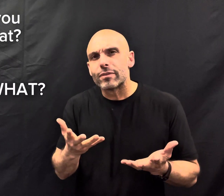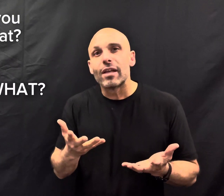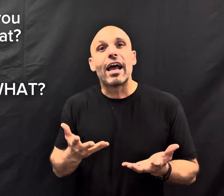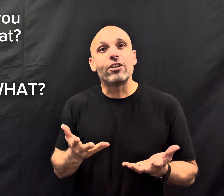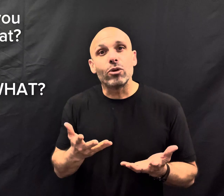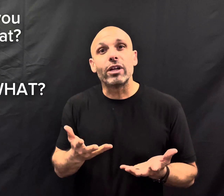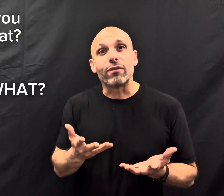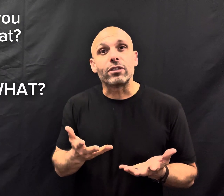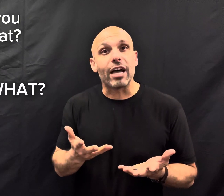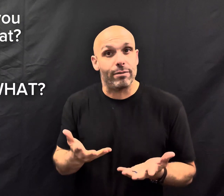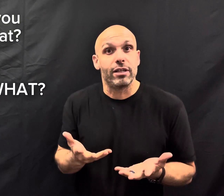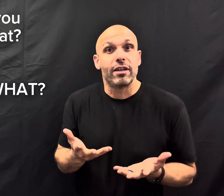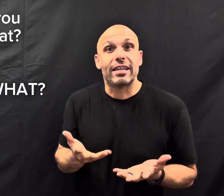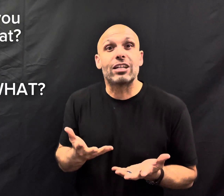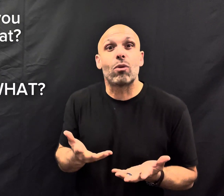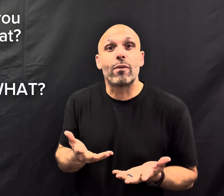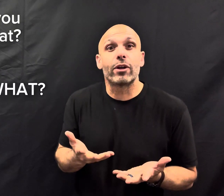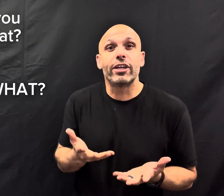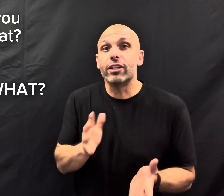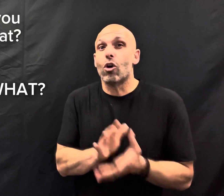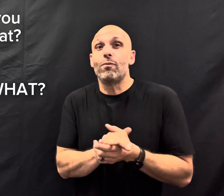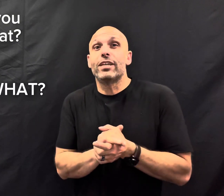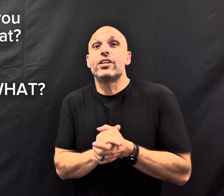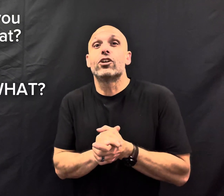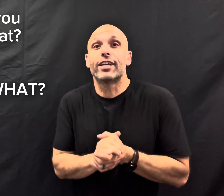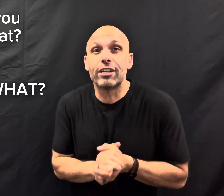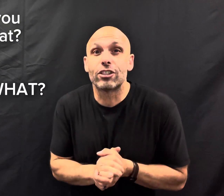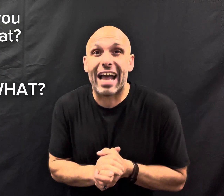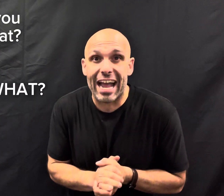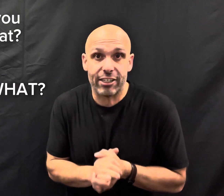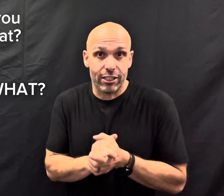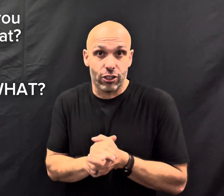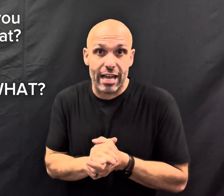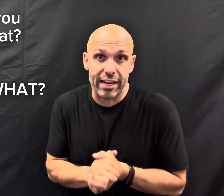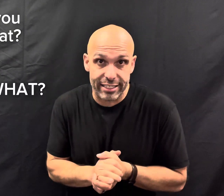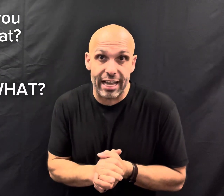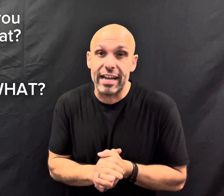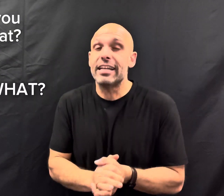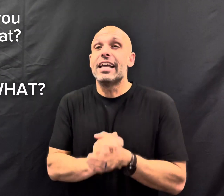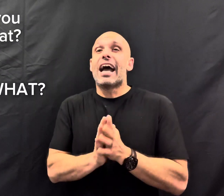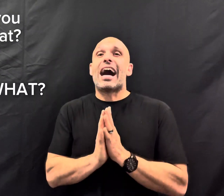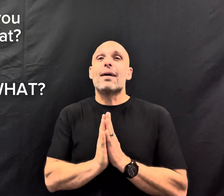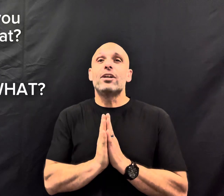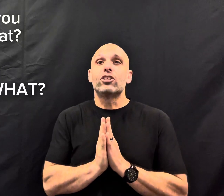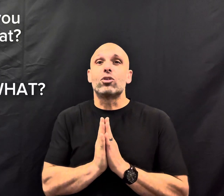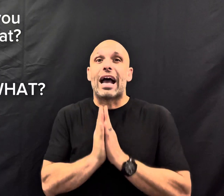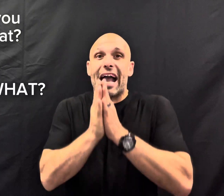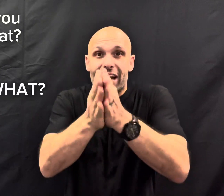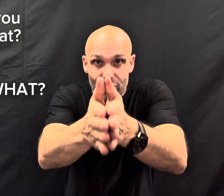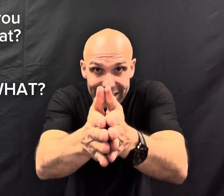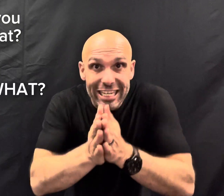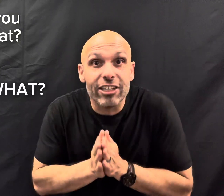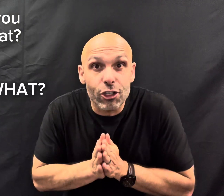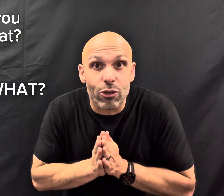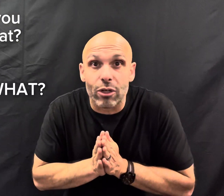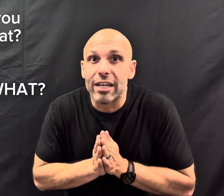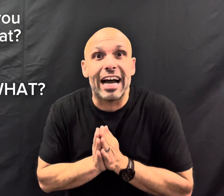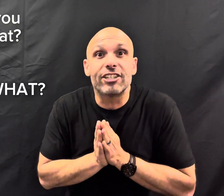and do it a few times. That's why we're here. Hopefully you're here to actually learn how to sign. I'm here to actually teach you, not just